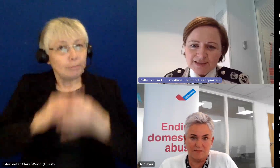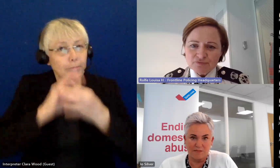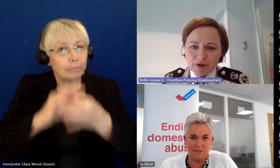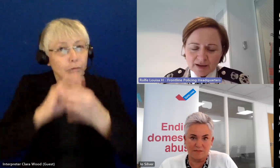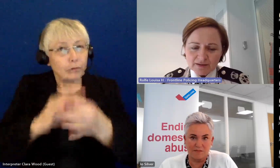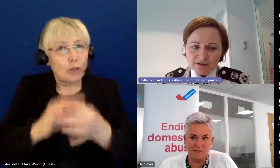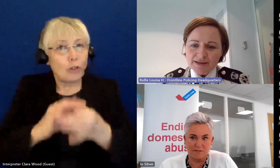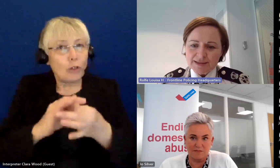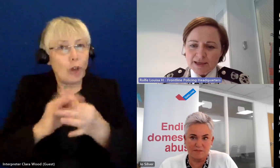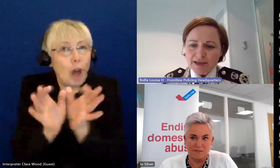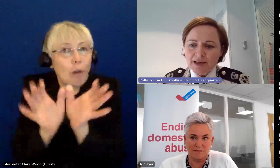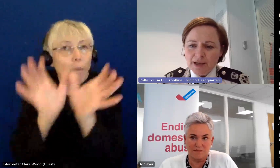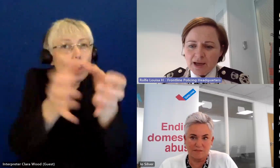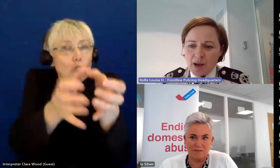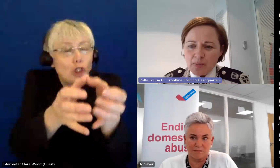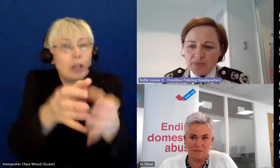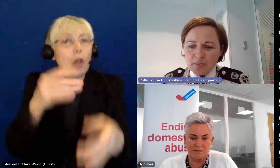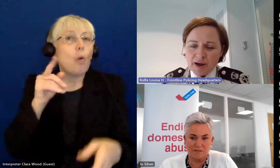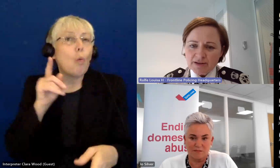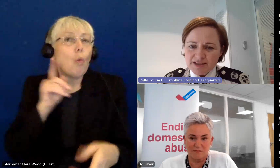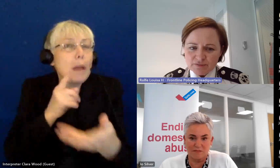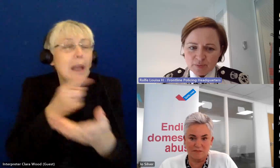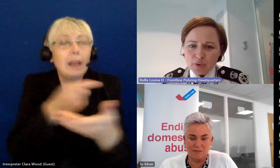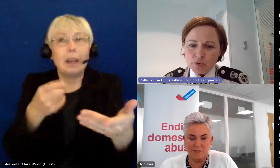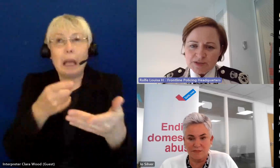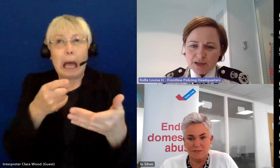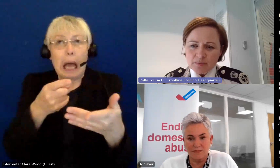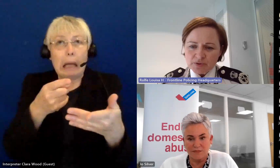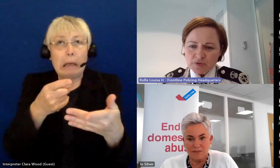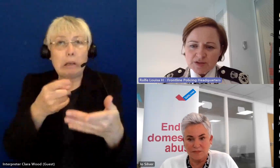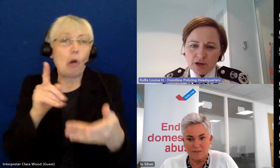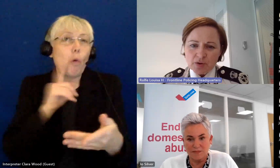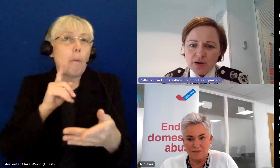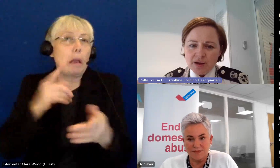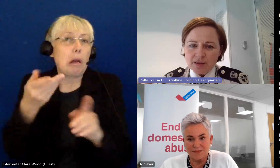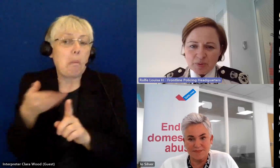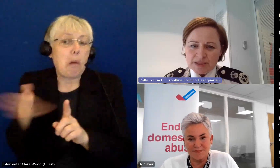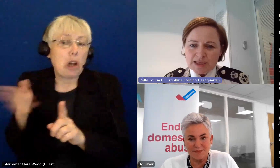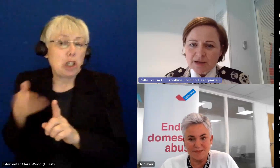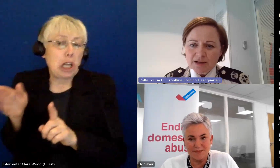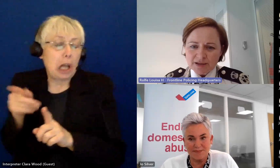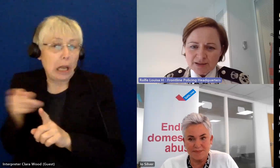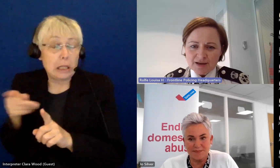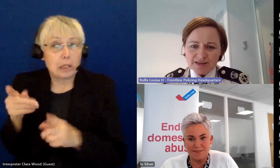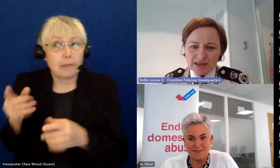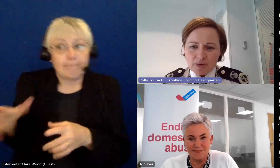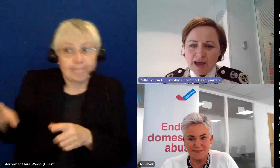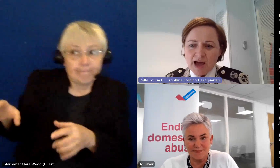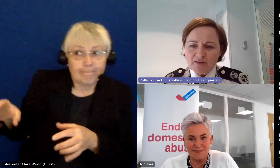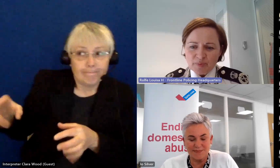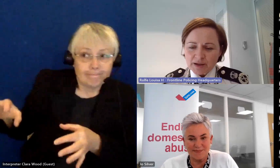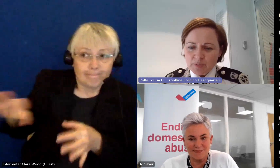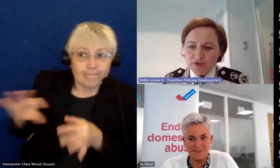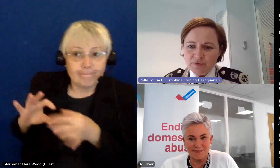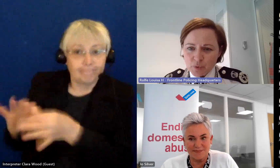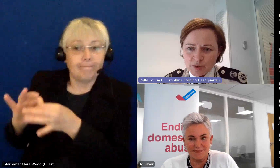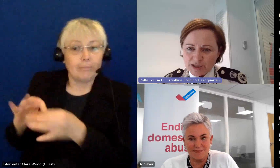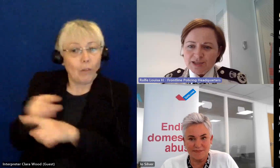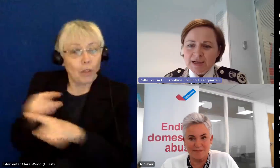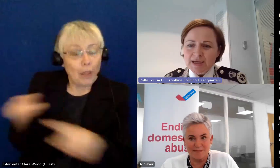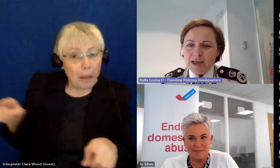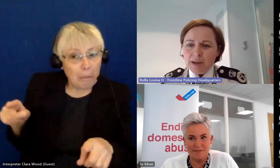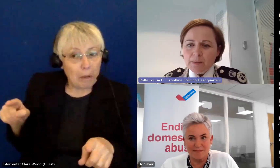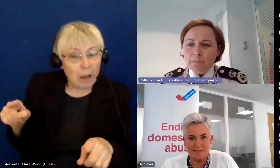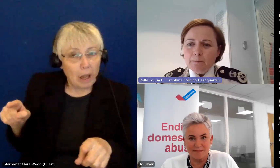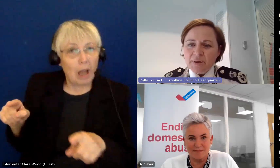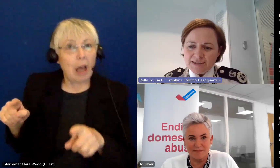response and recognising the barriers to reporting, but also the particular concerns they might have about coming